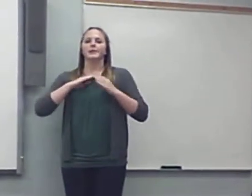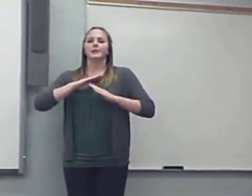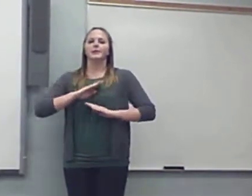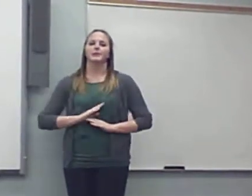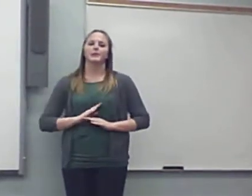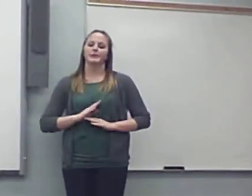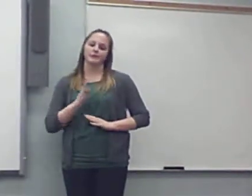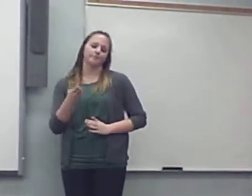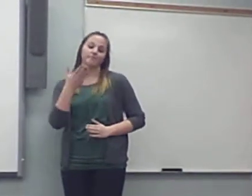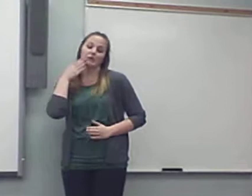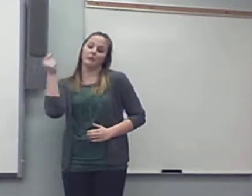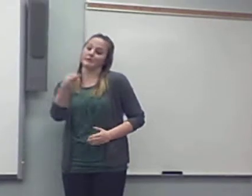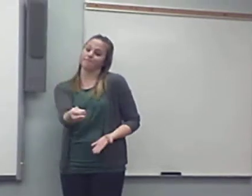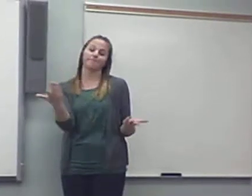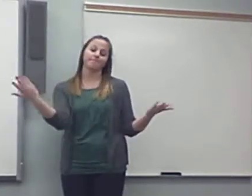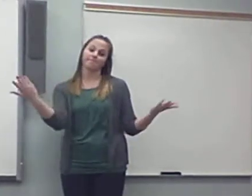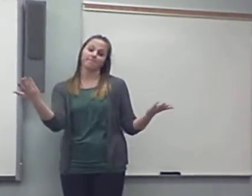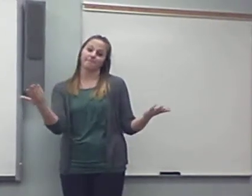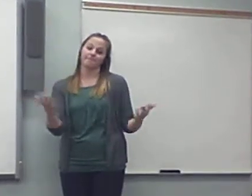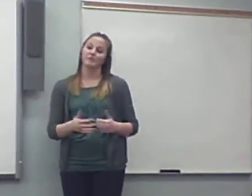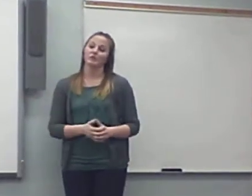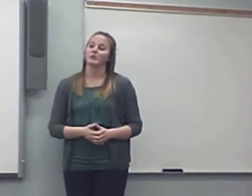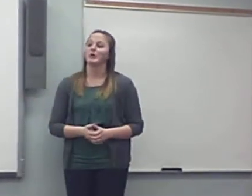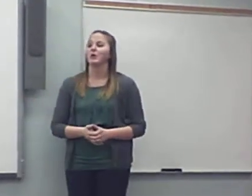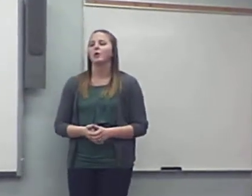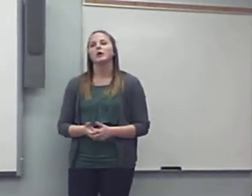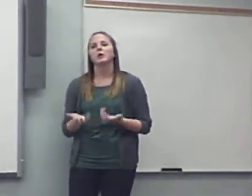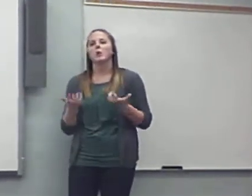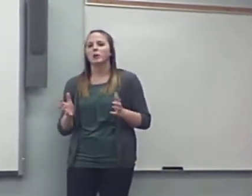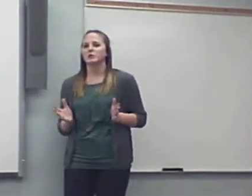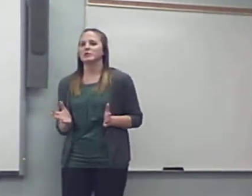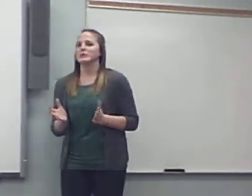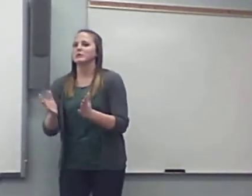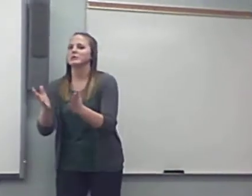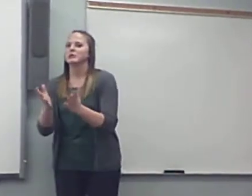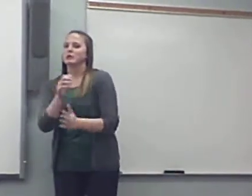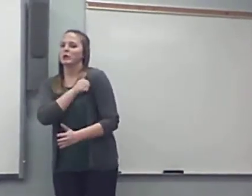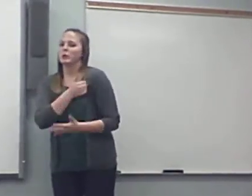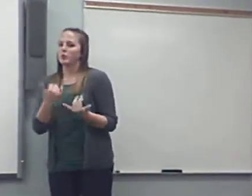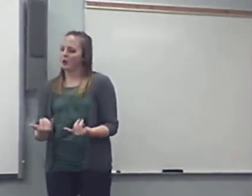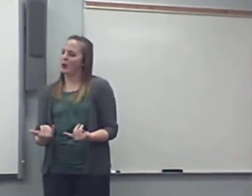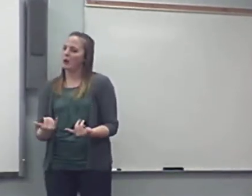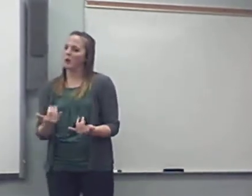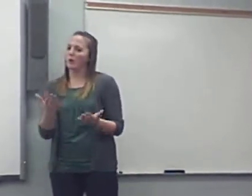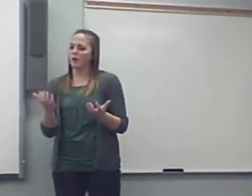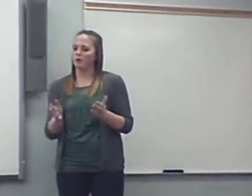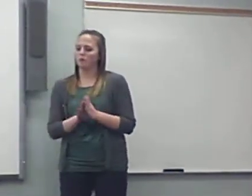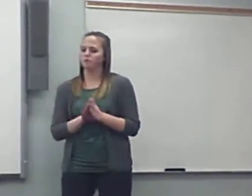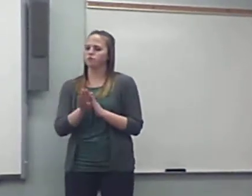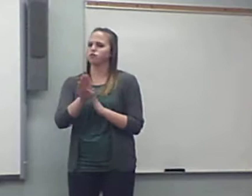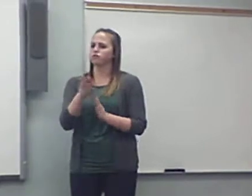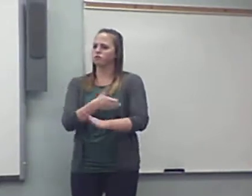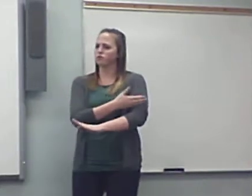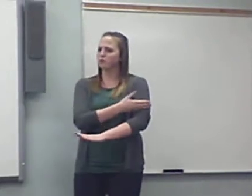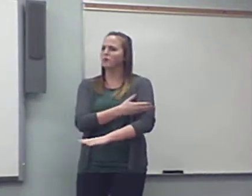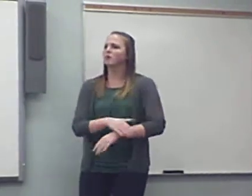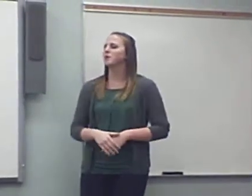we encourage that attitude or behavior today. So, of course, consequences is that even basic